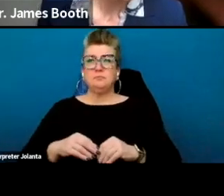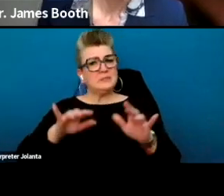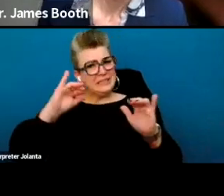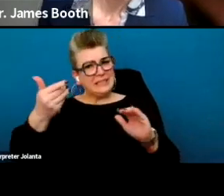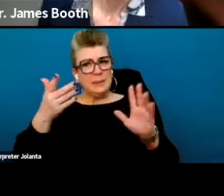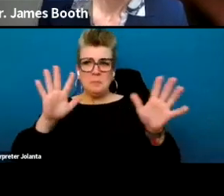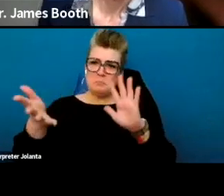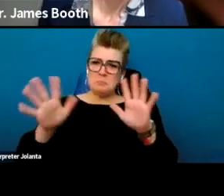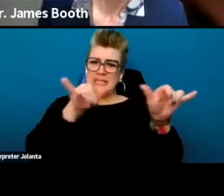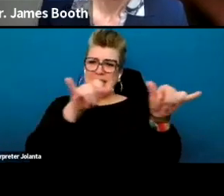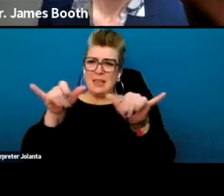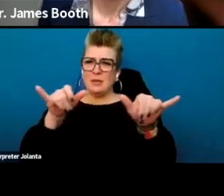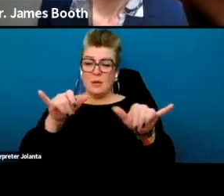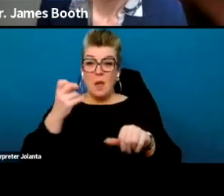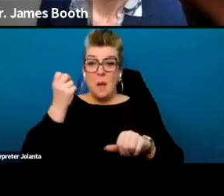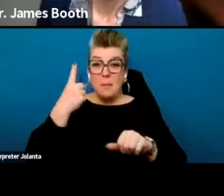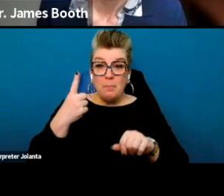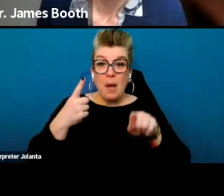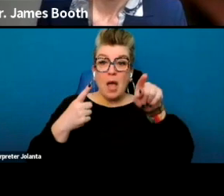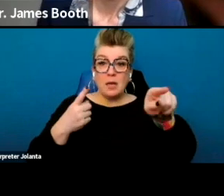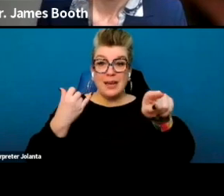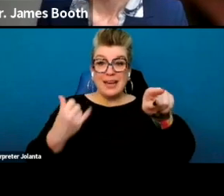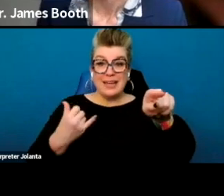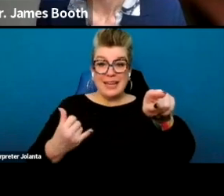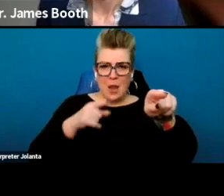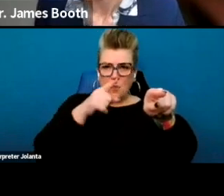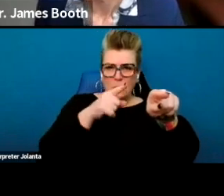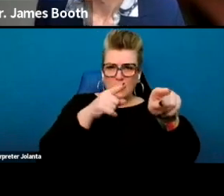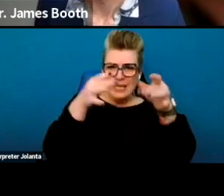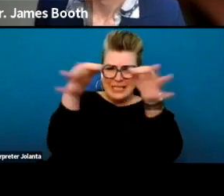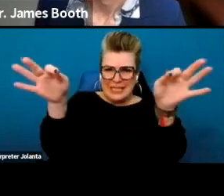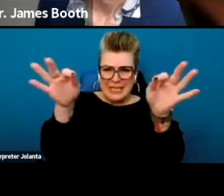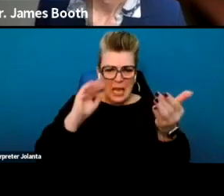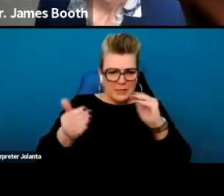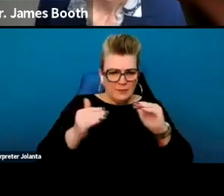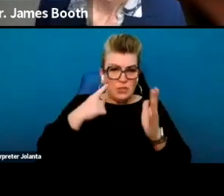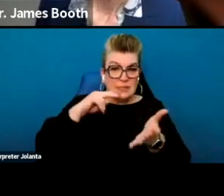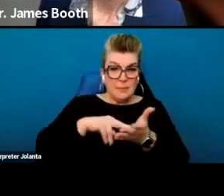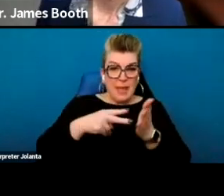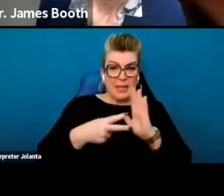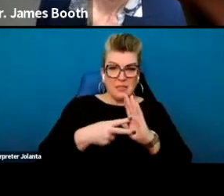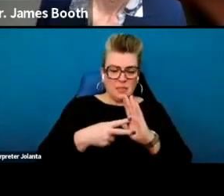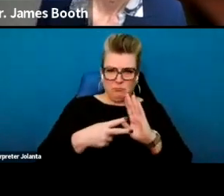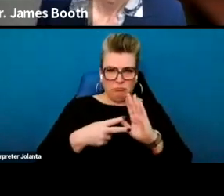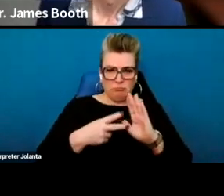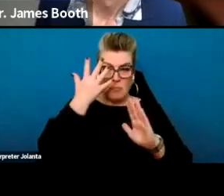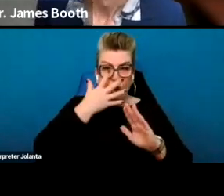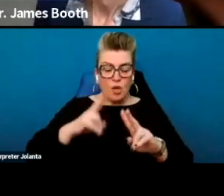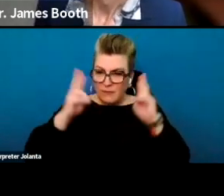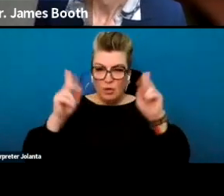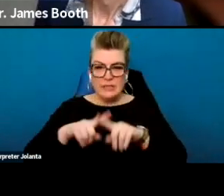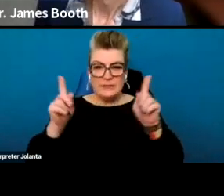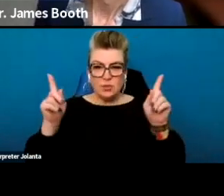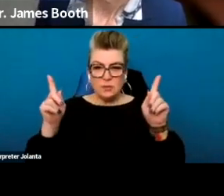across tasks, so the syntax versus the semantic, you can see that these two patterns are quite different, right?